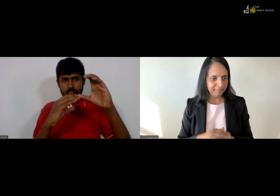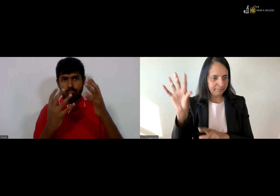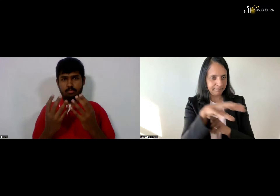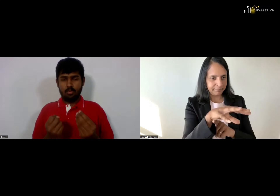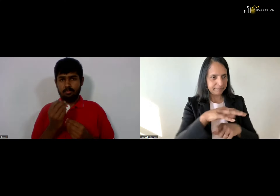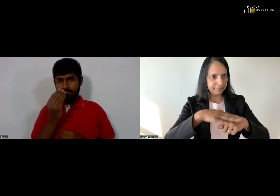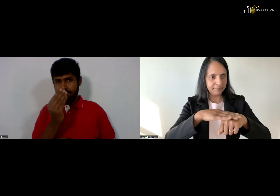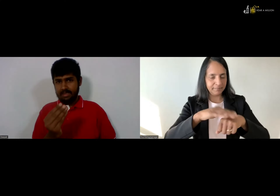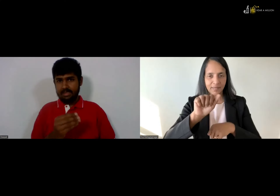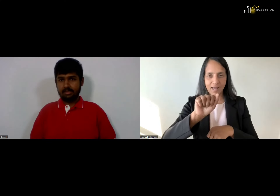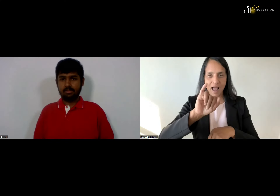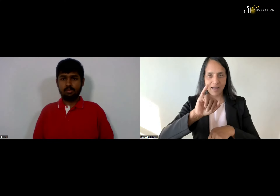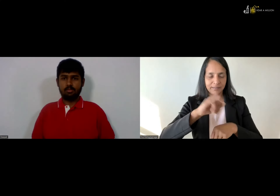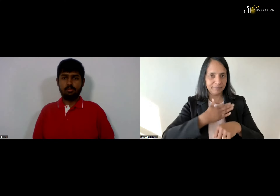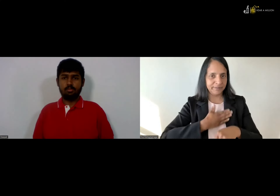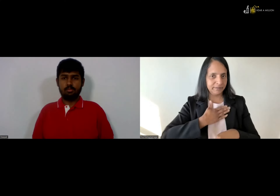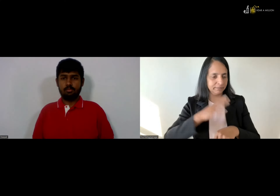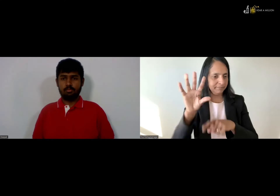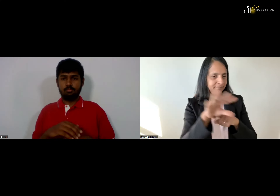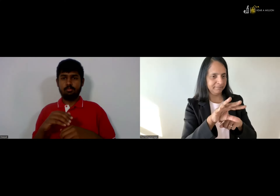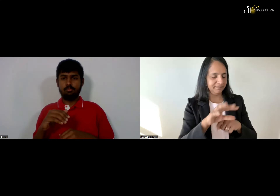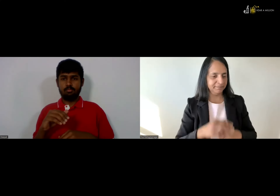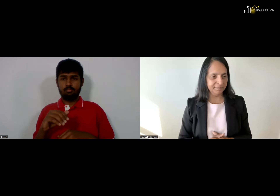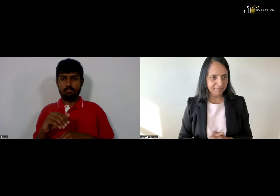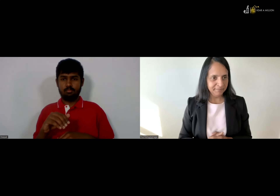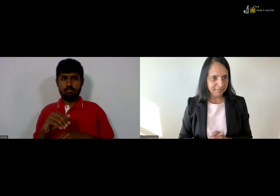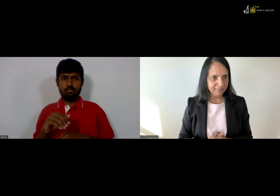Can we spotlight my staff member, please?